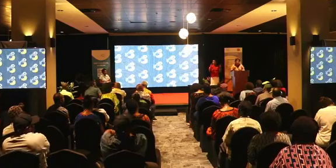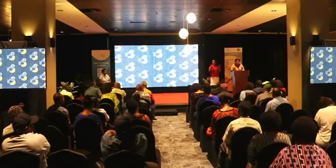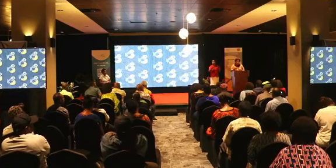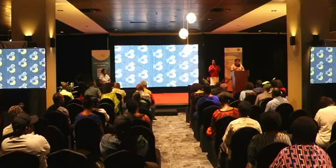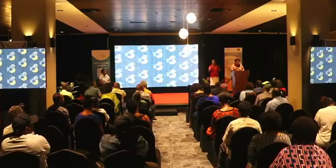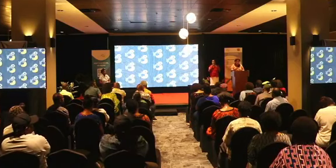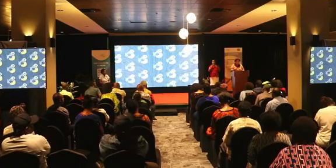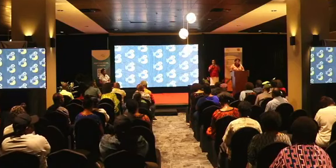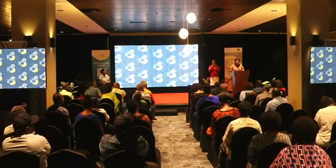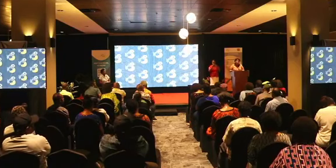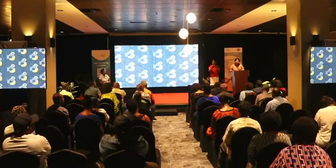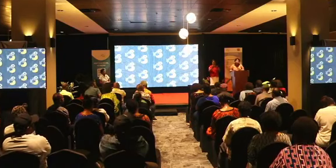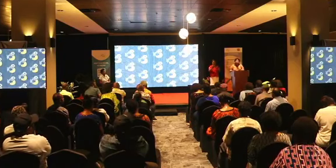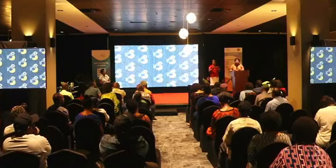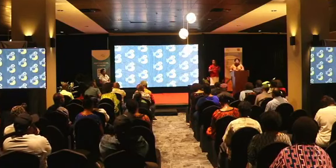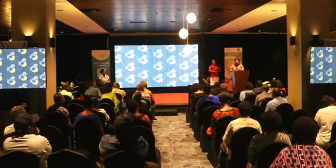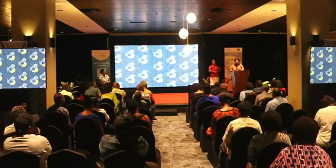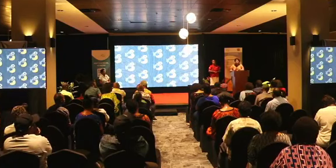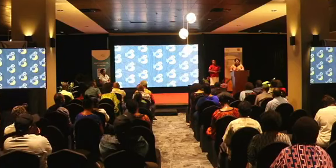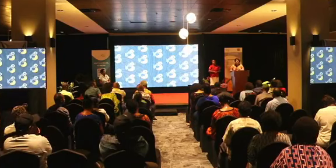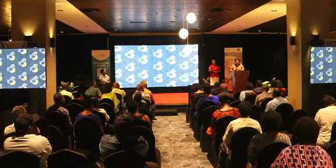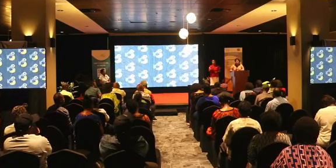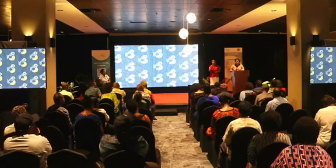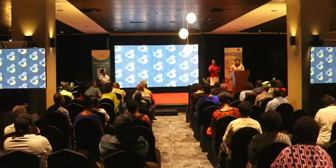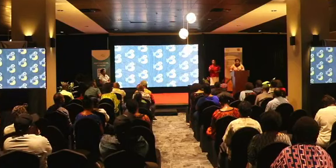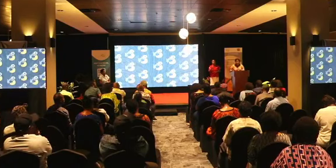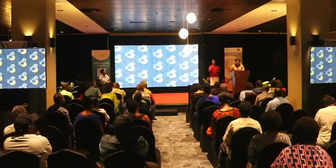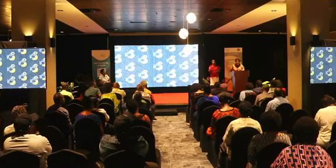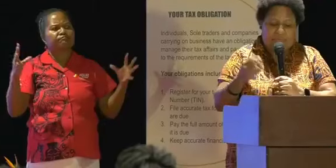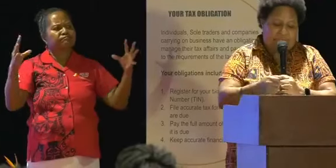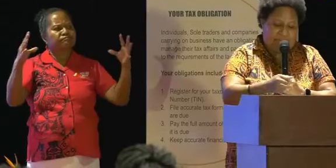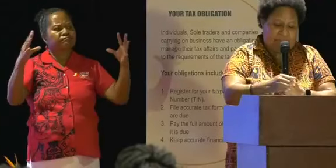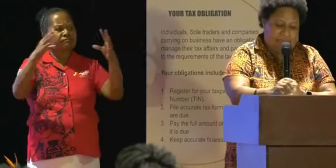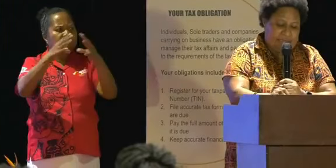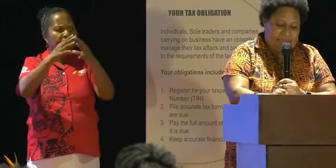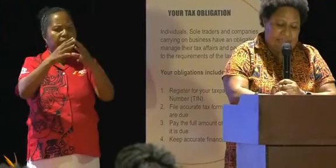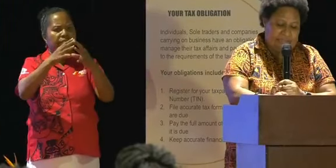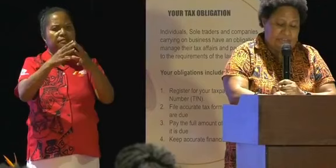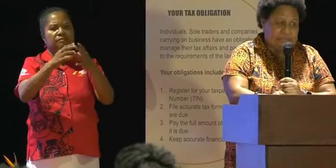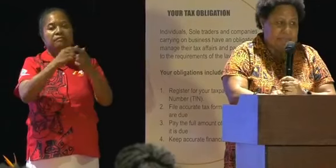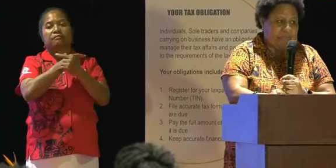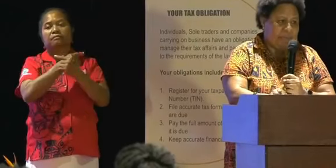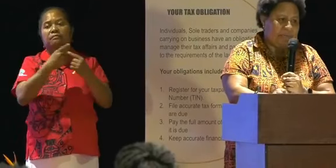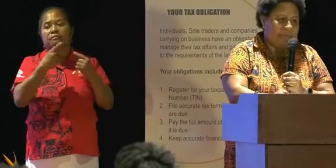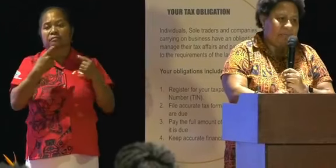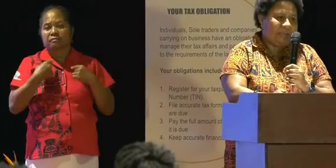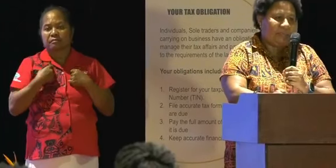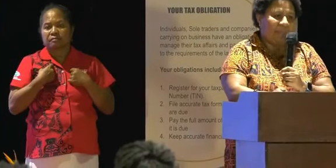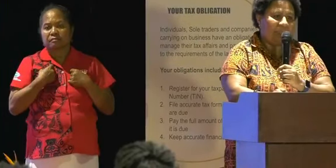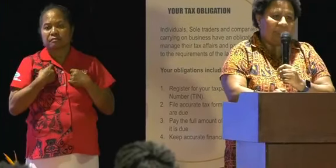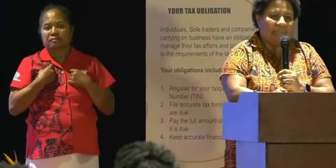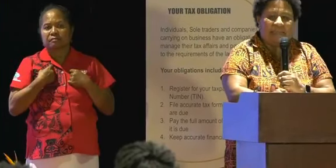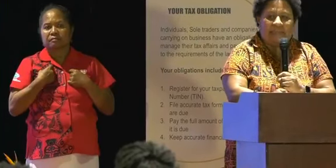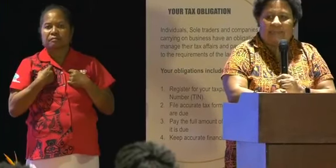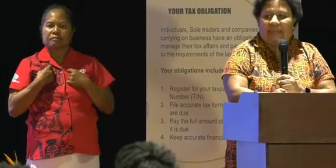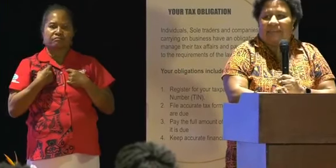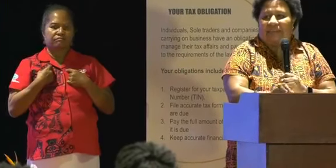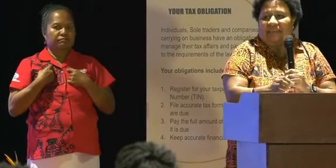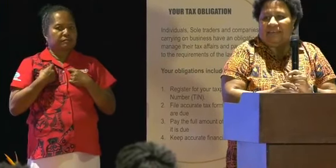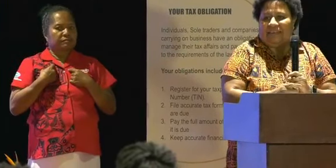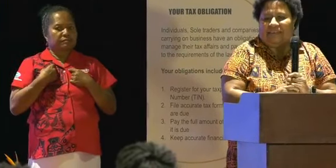thank you for your feedback. This Placanal Forum, yes, thank you. We are guilty of not coming out to the public